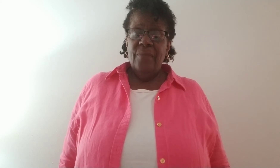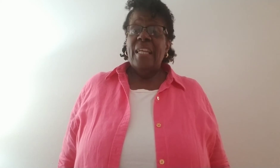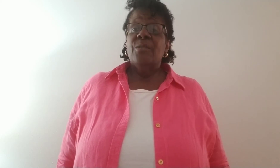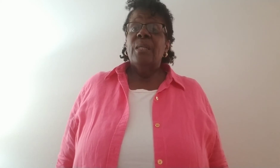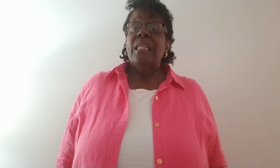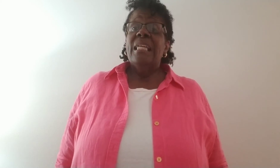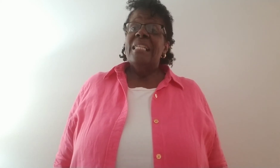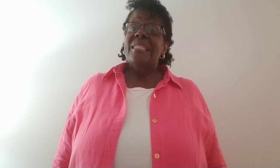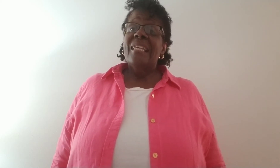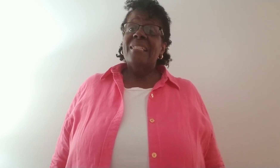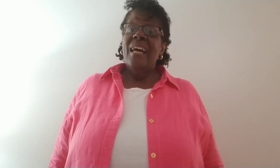Next one,